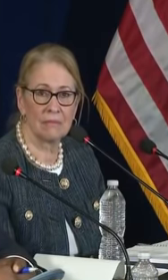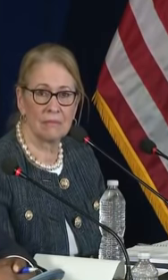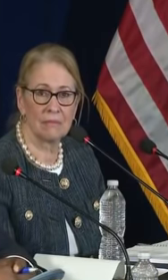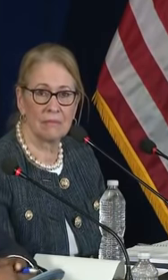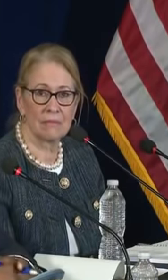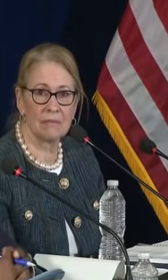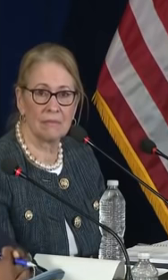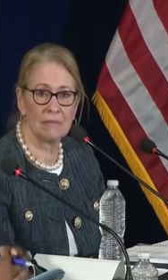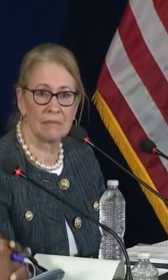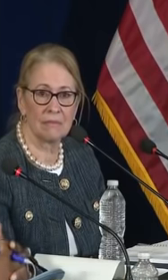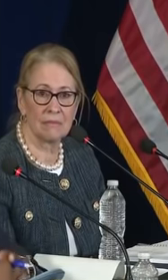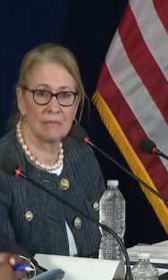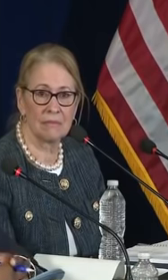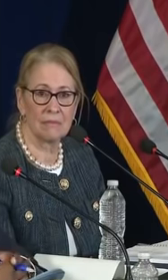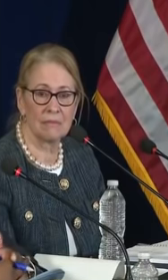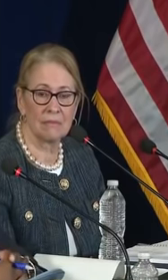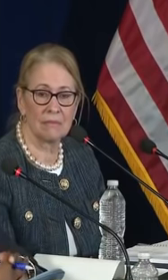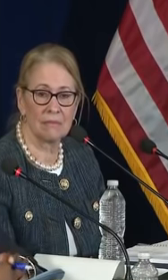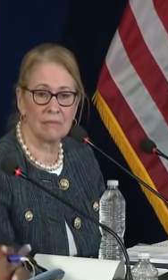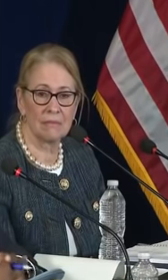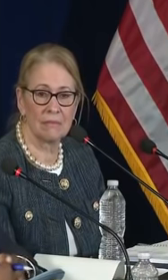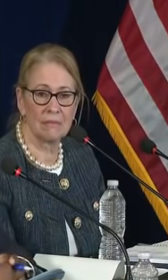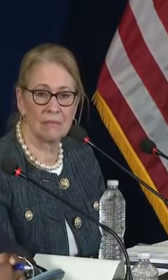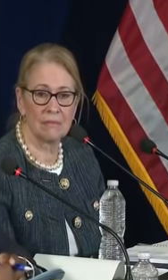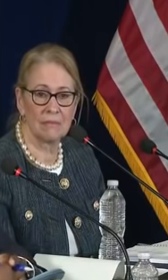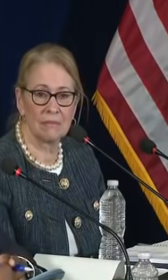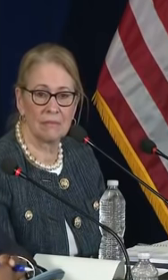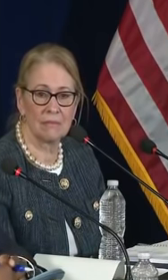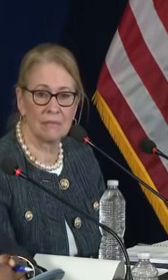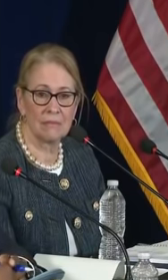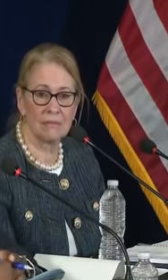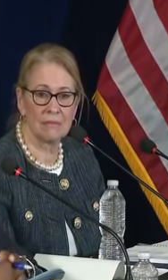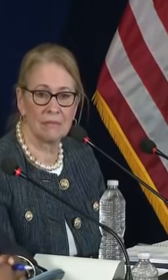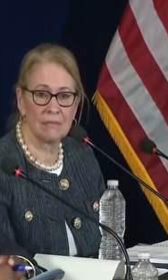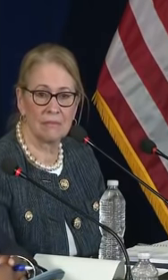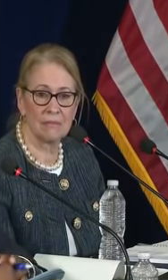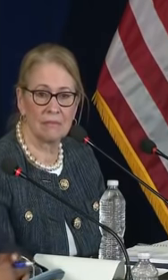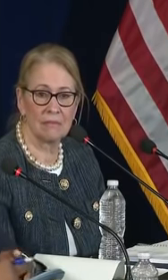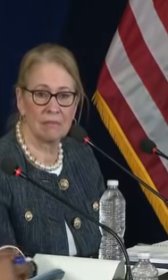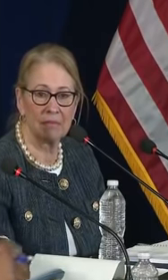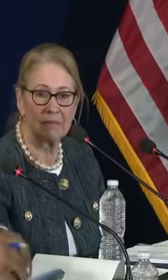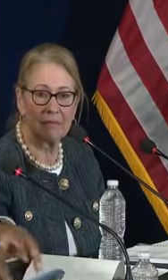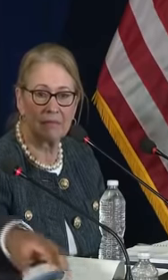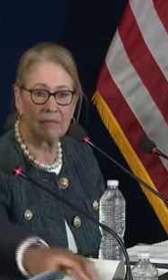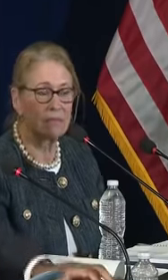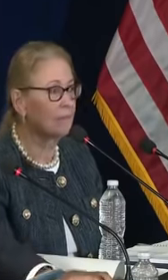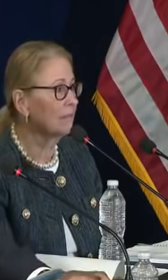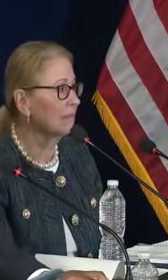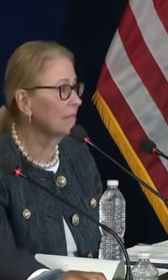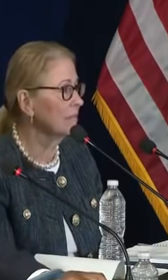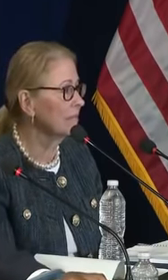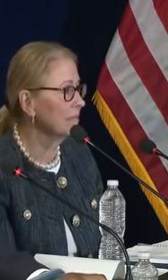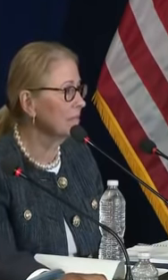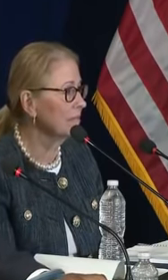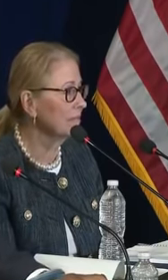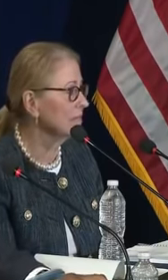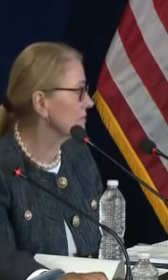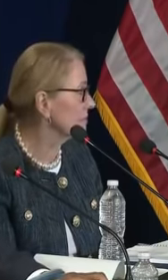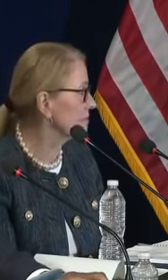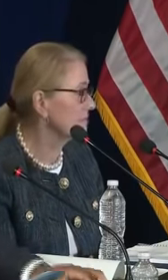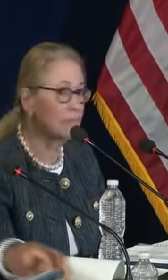down, but more so from the bottom up as far as collaboration with their NJEA partners. Thank you.